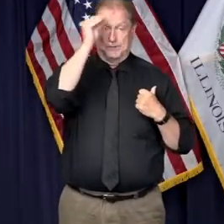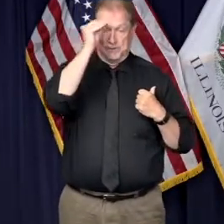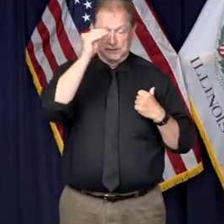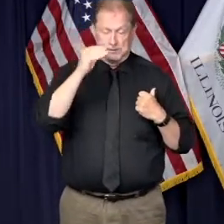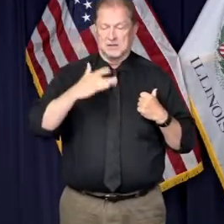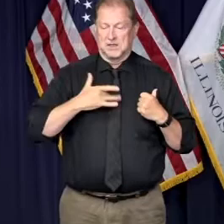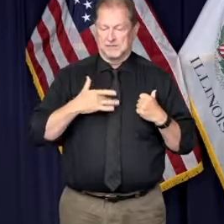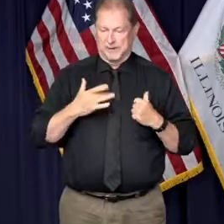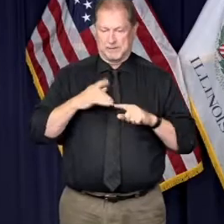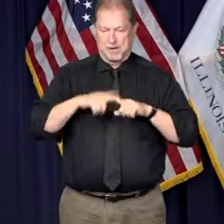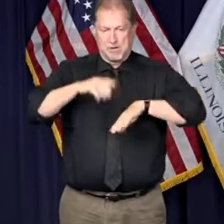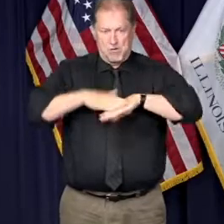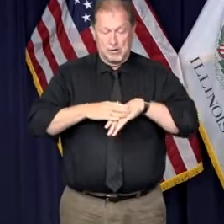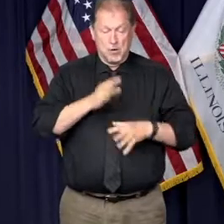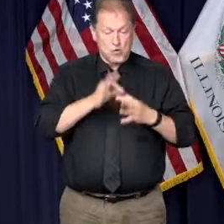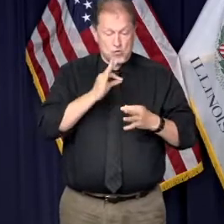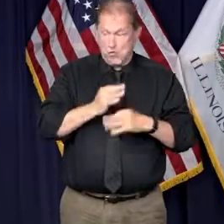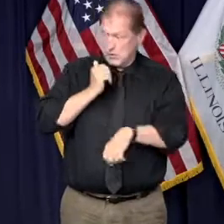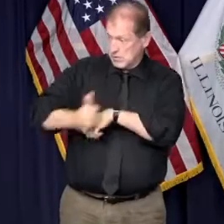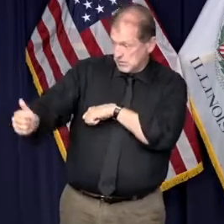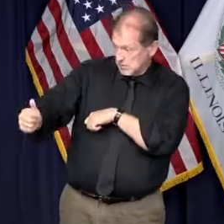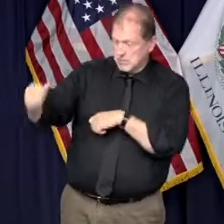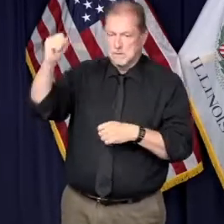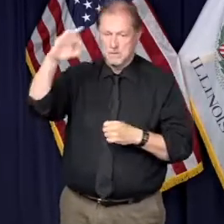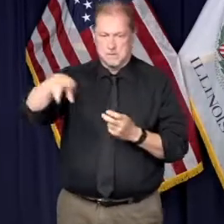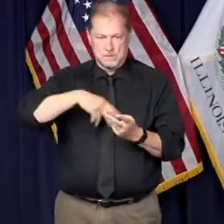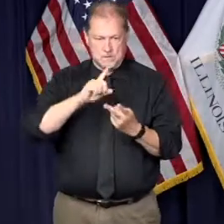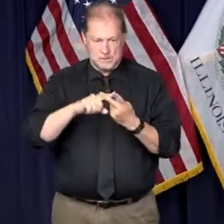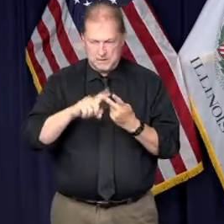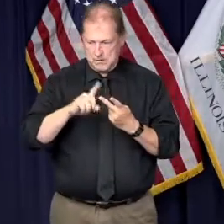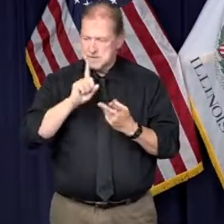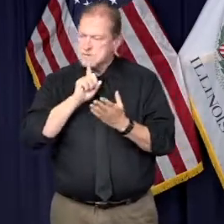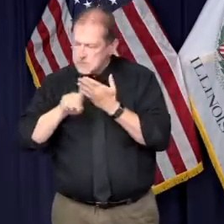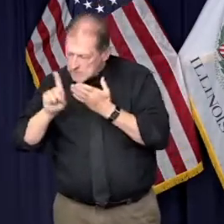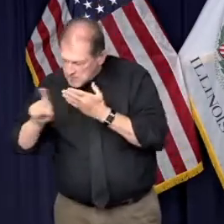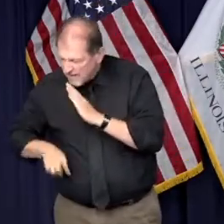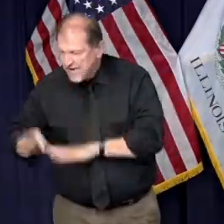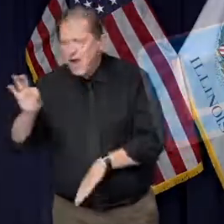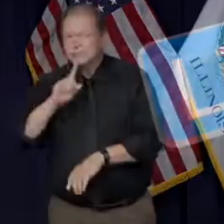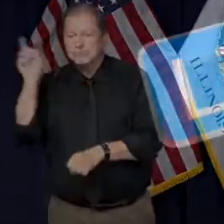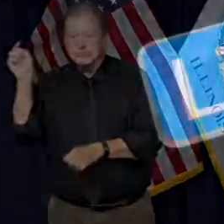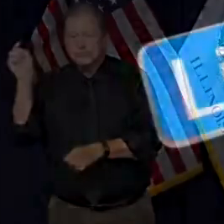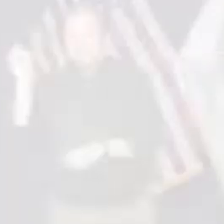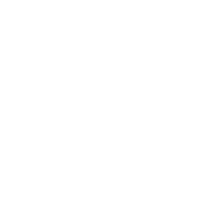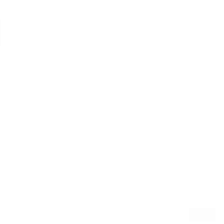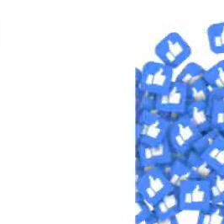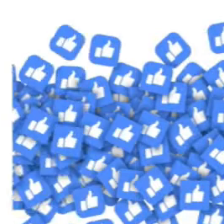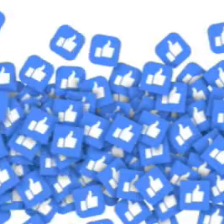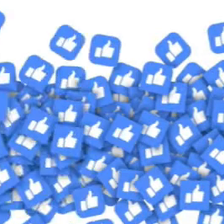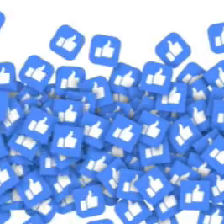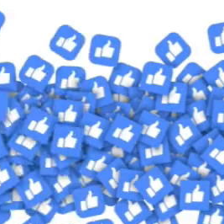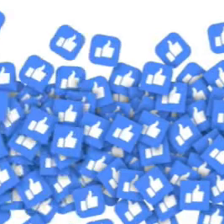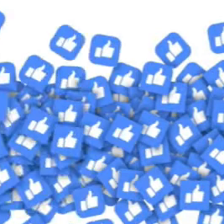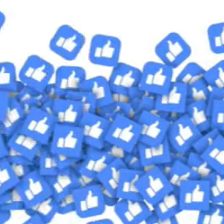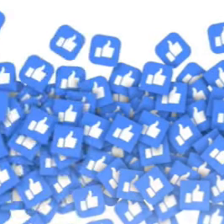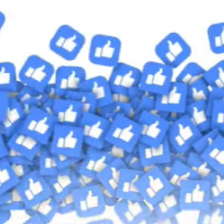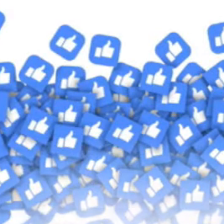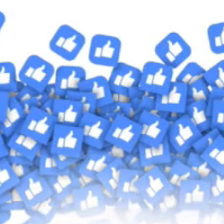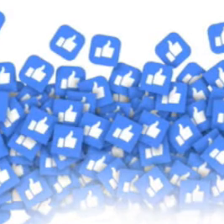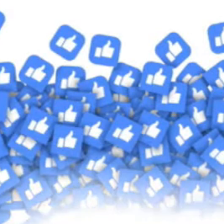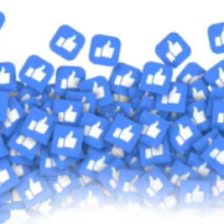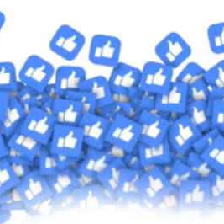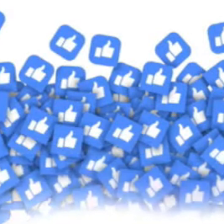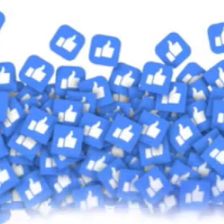it's the standard, I would add again, that the leaders of the opposition have said as well. Thanks for watching. And if you haven't